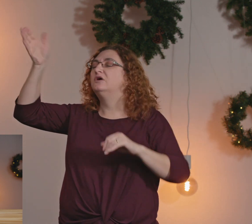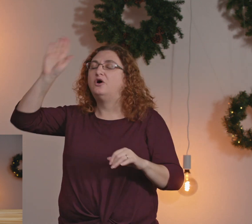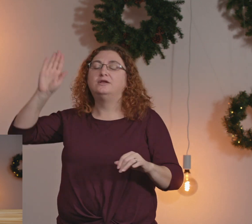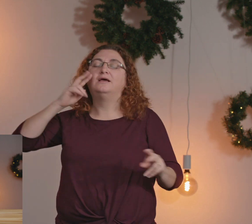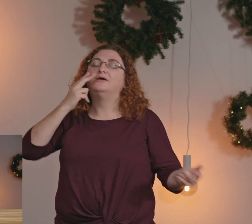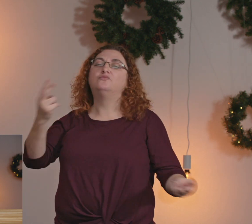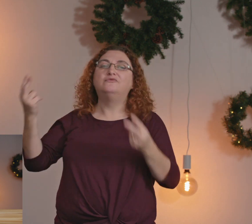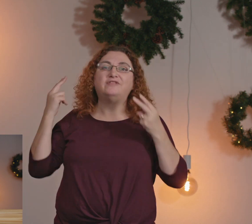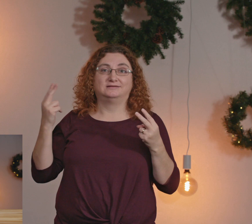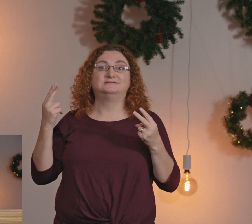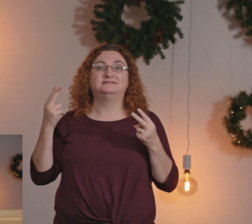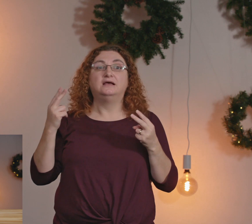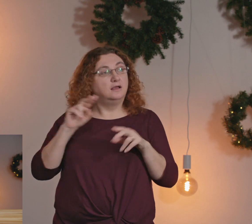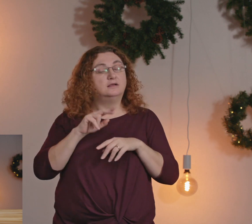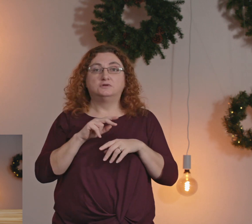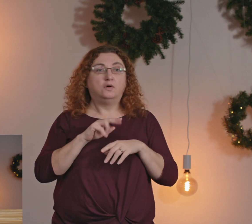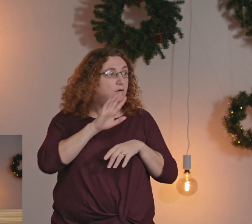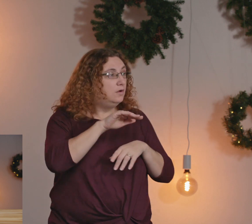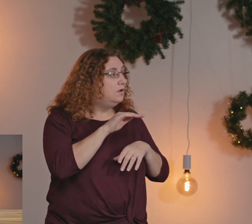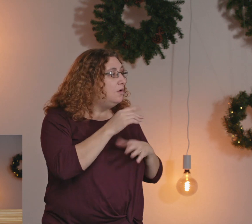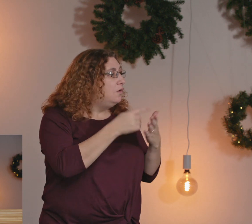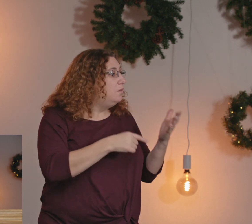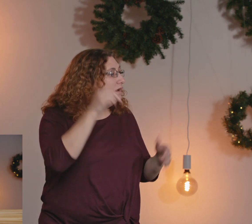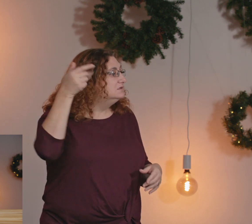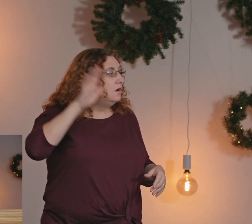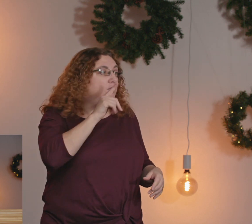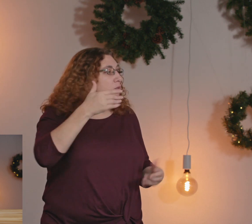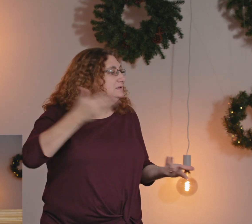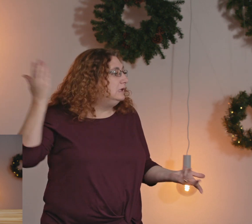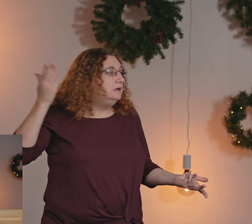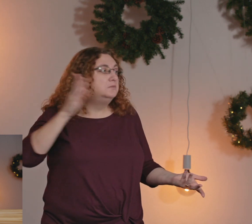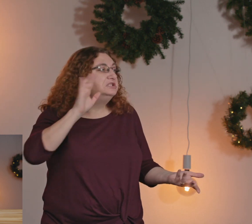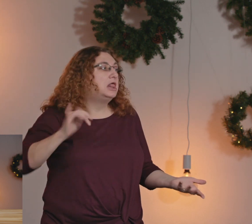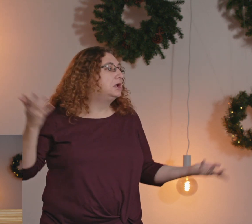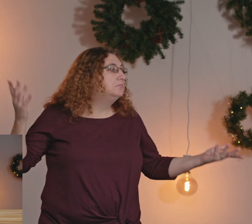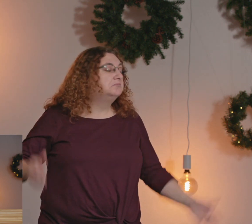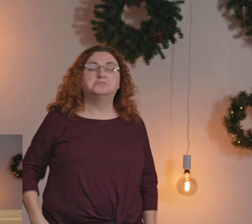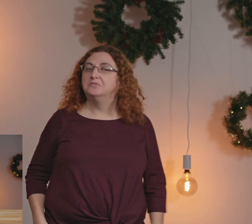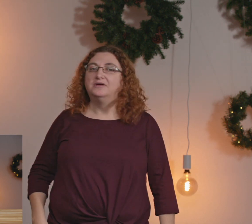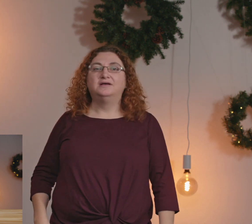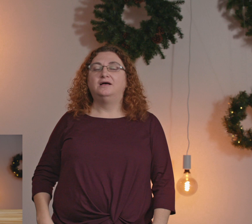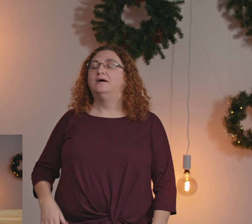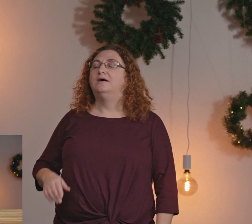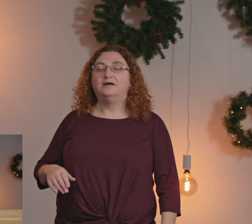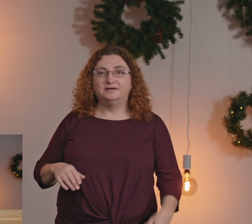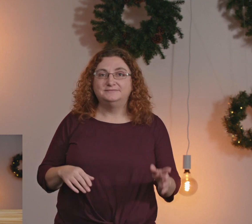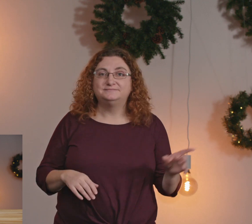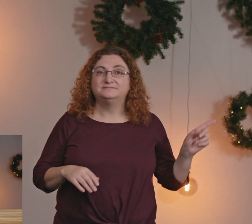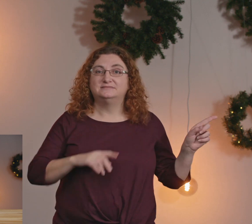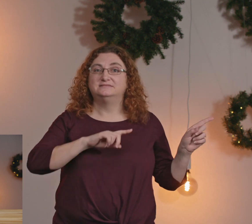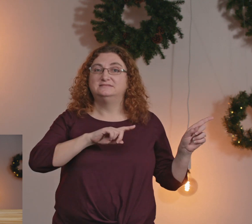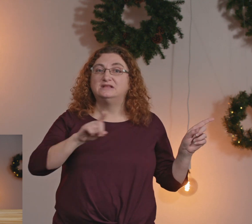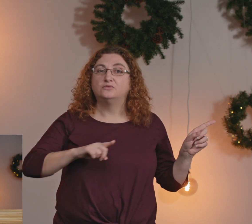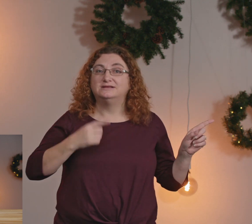that moment, if you'd come to Zechariah, you say, well, what's God like? I'm telling you, he would tell you he